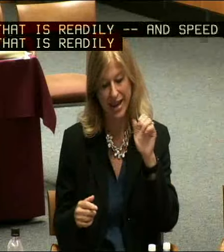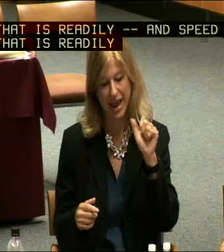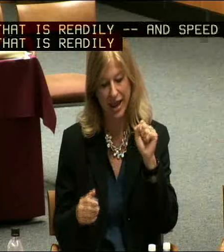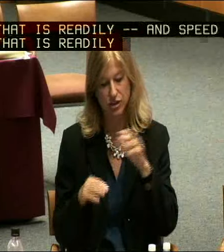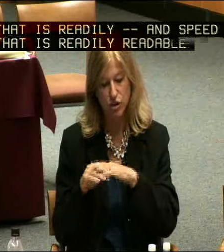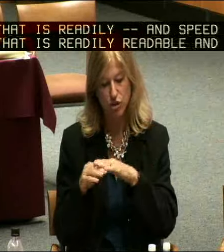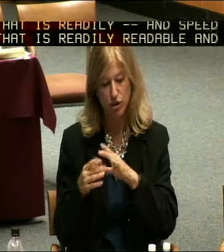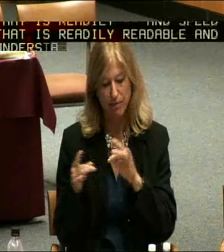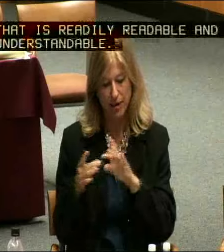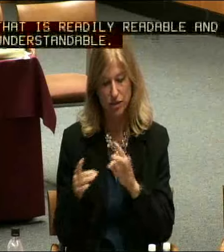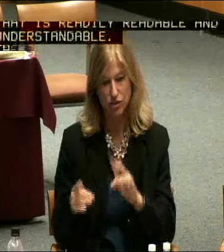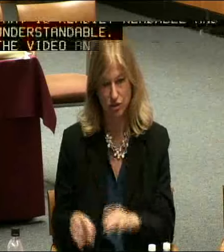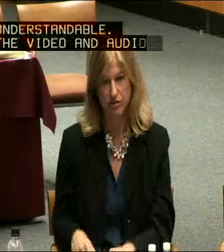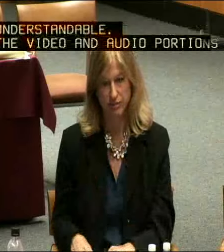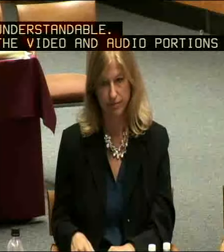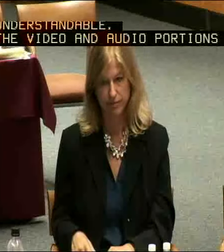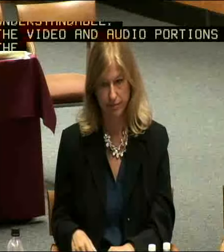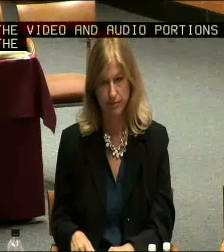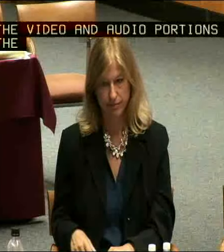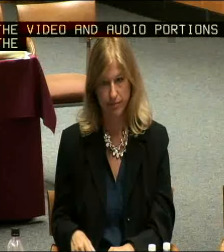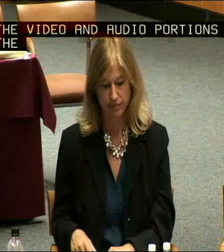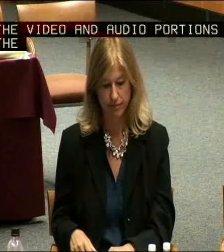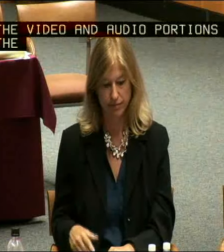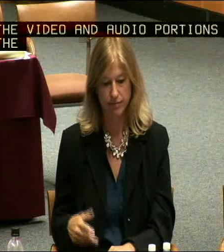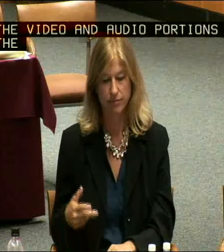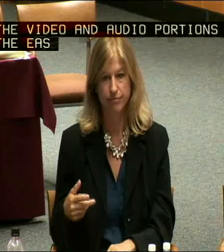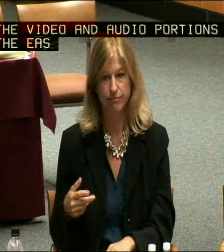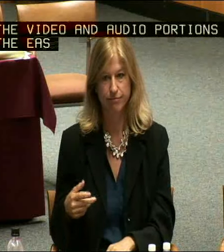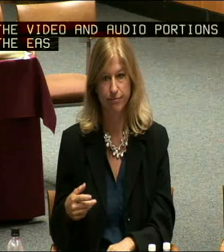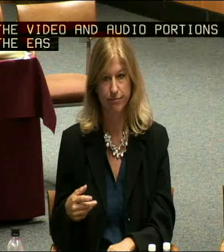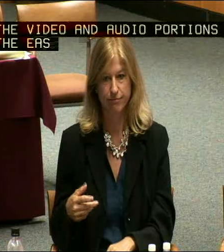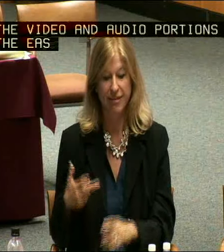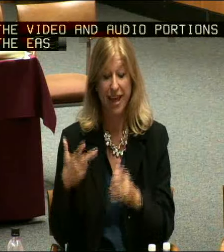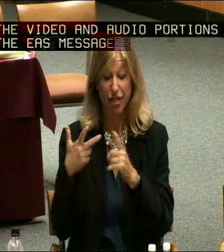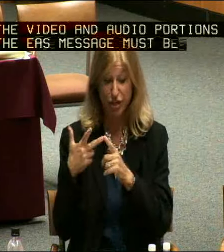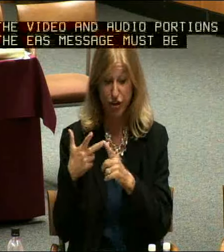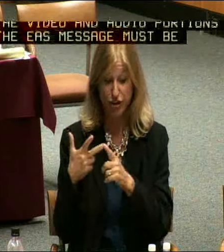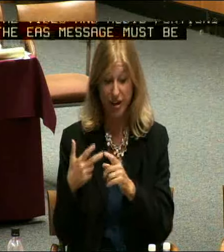entirety at least once during any EAS alert message.